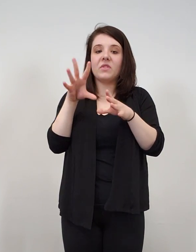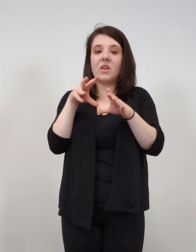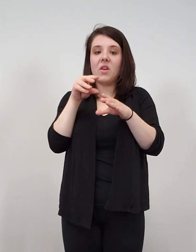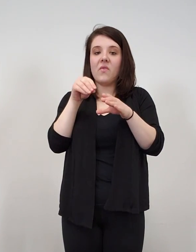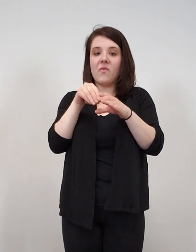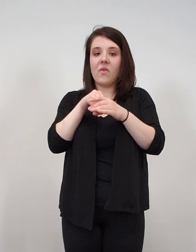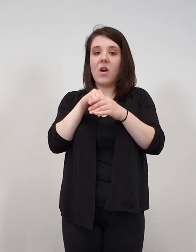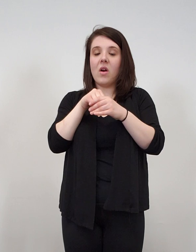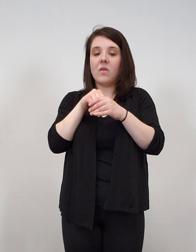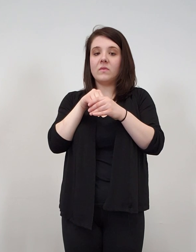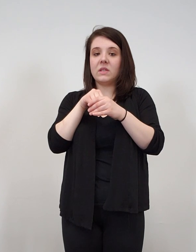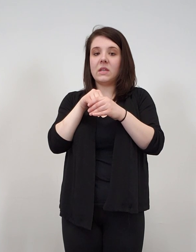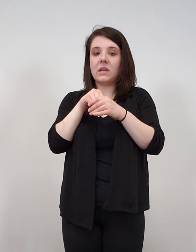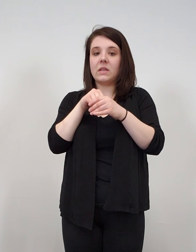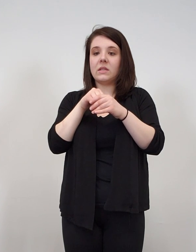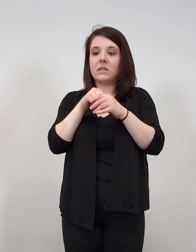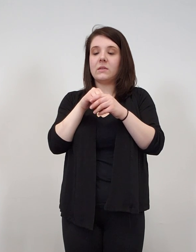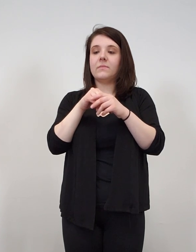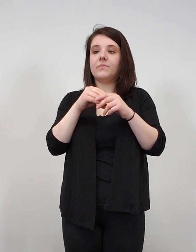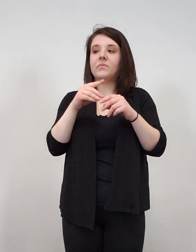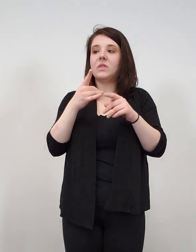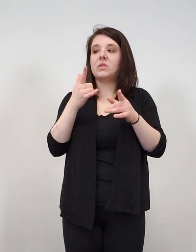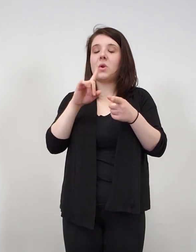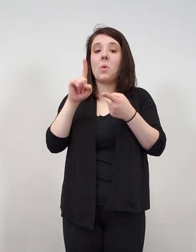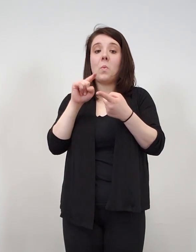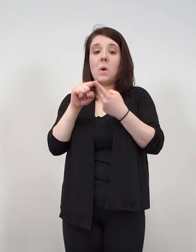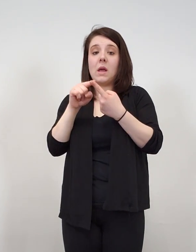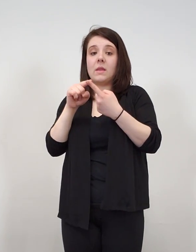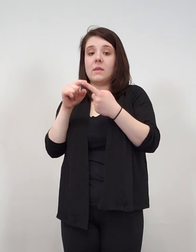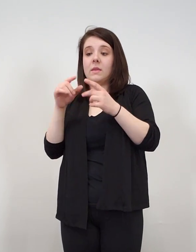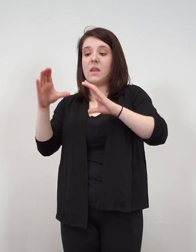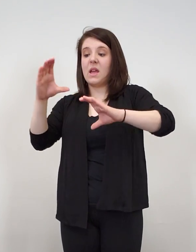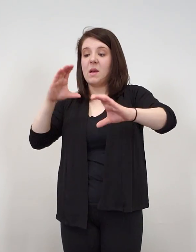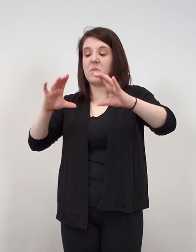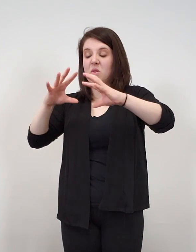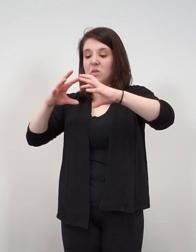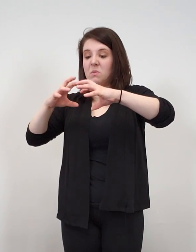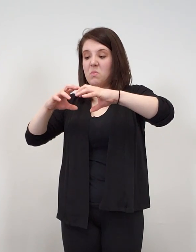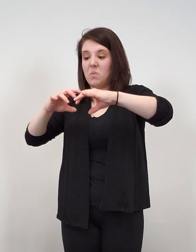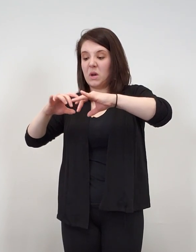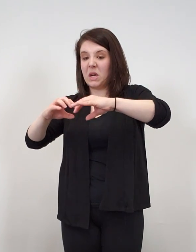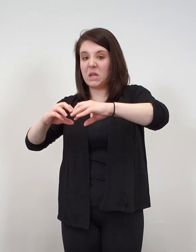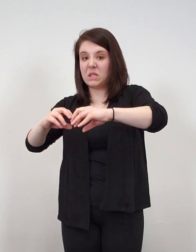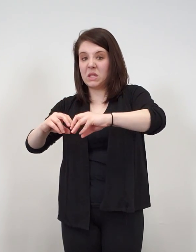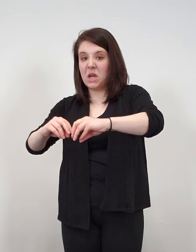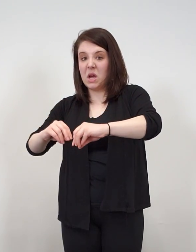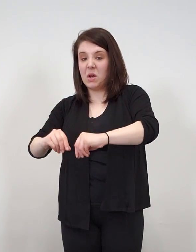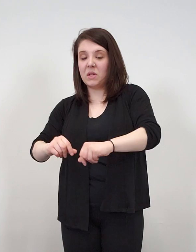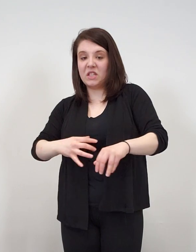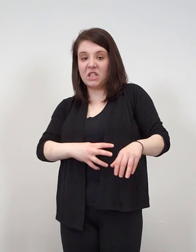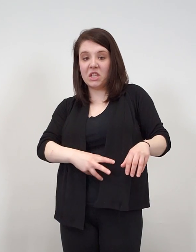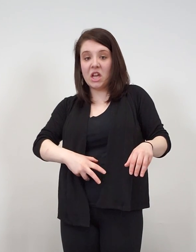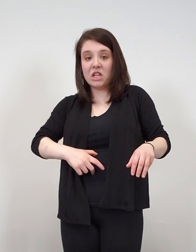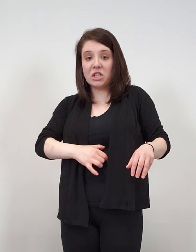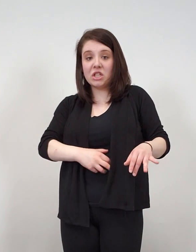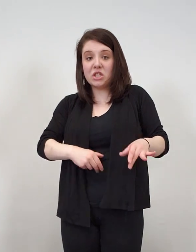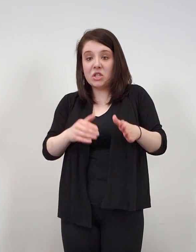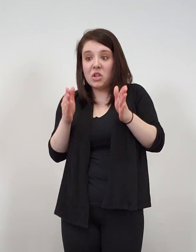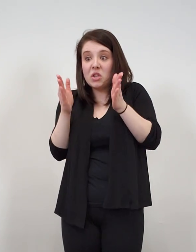break down your chemicals, your food, it gets digested into smaller pieces. What is the point of breaking